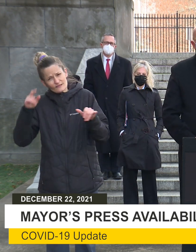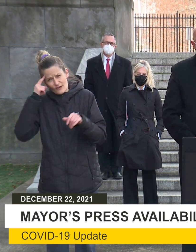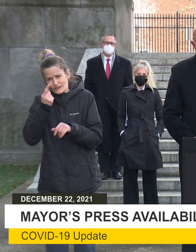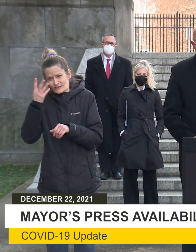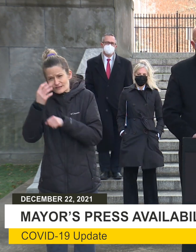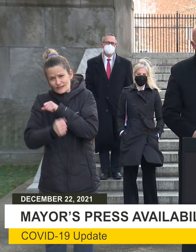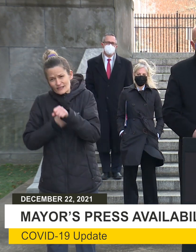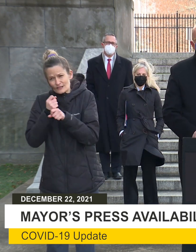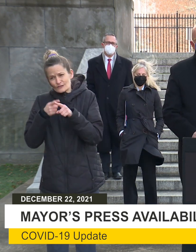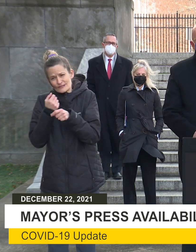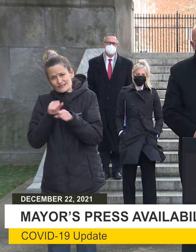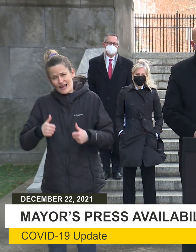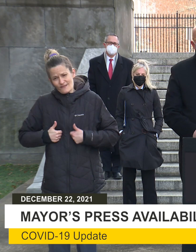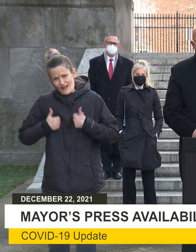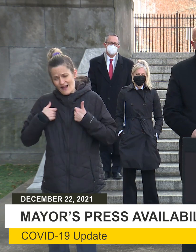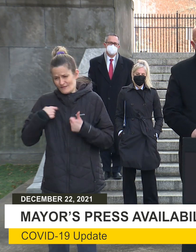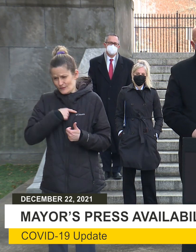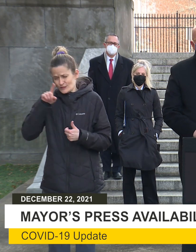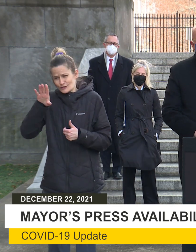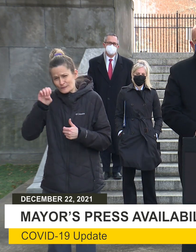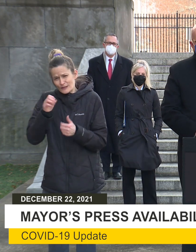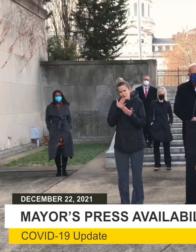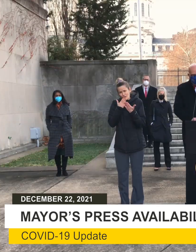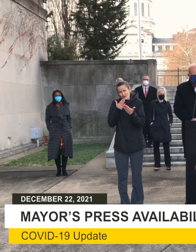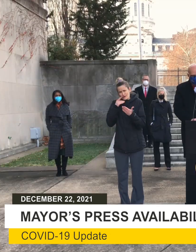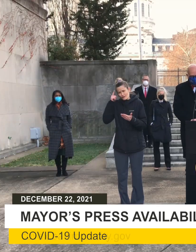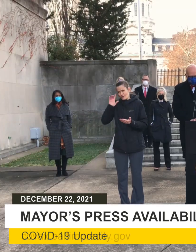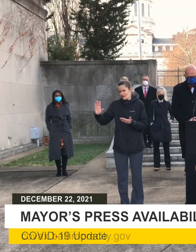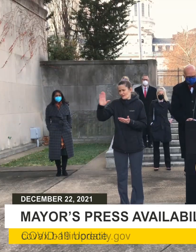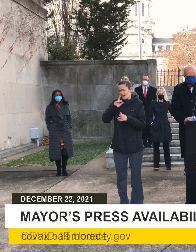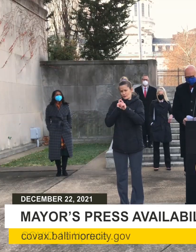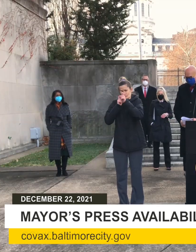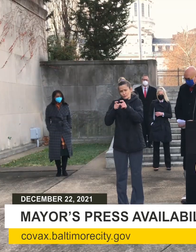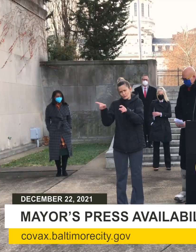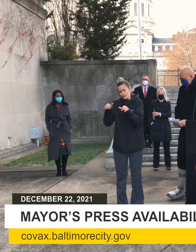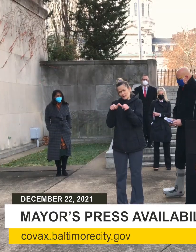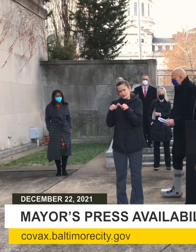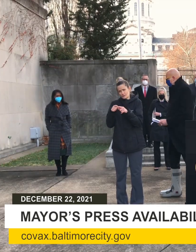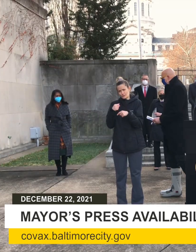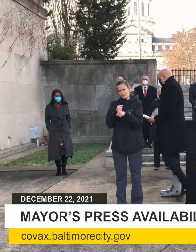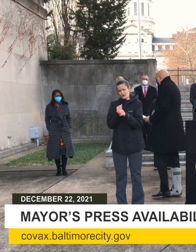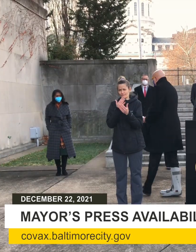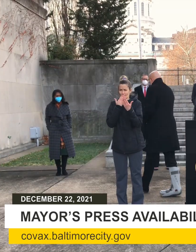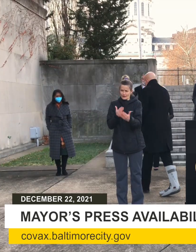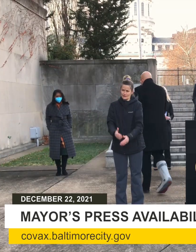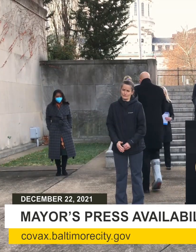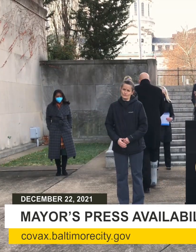should be grateful for the contributions they continue to make. Thank you.